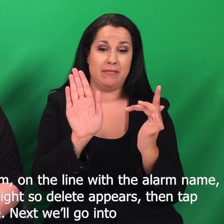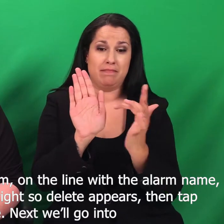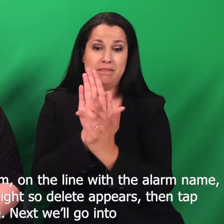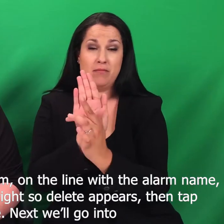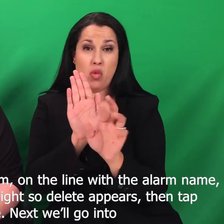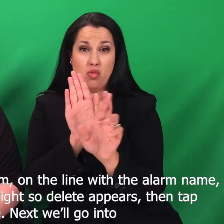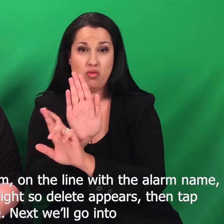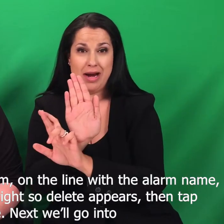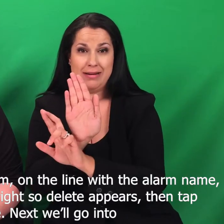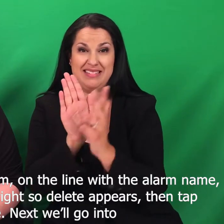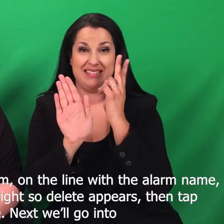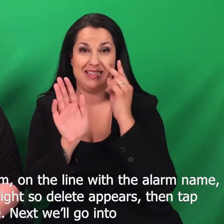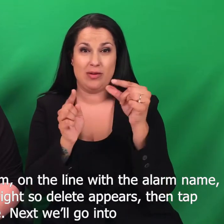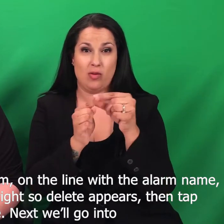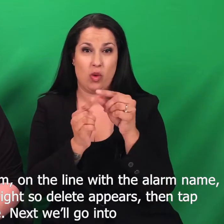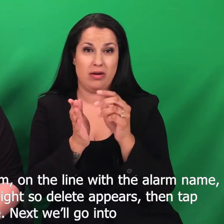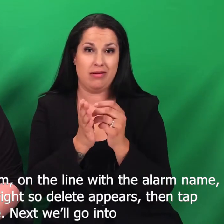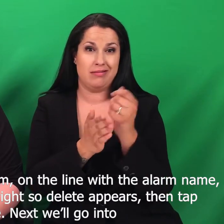Delete appears.